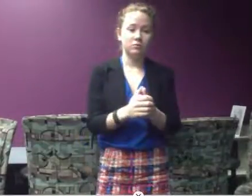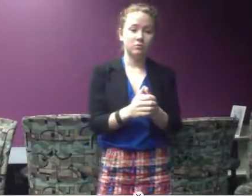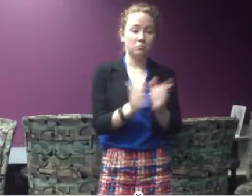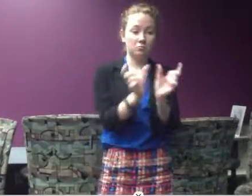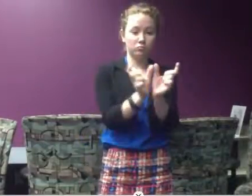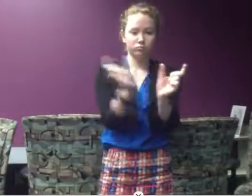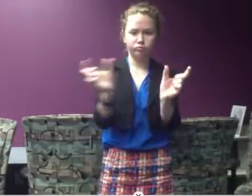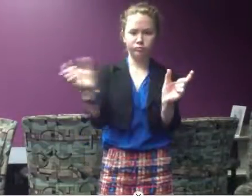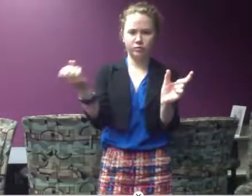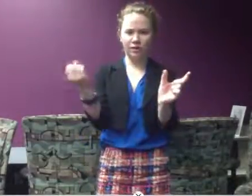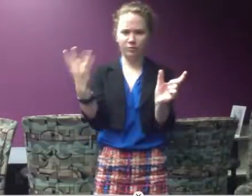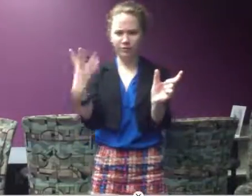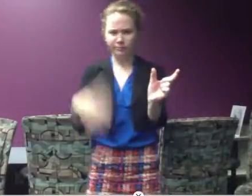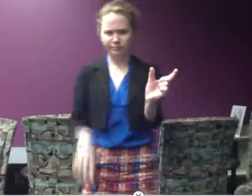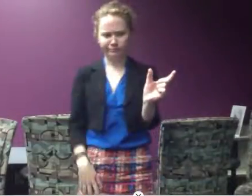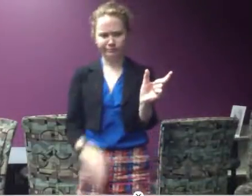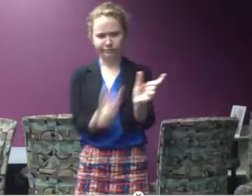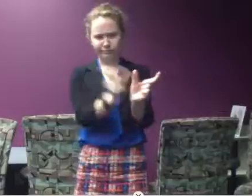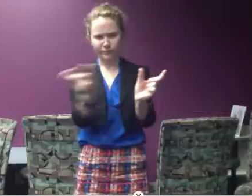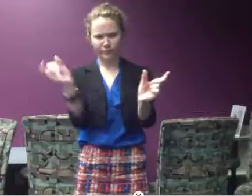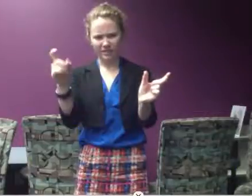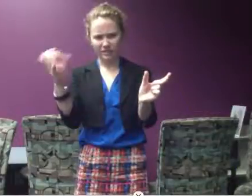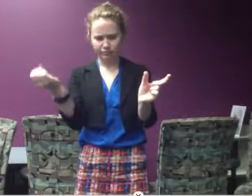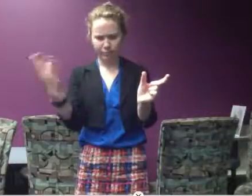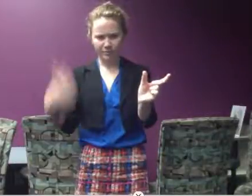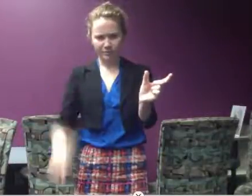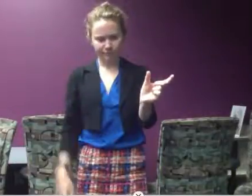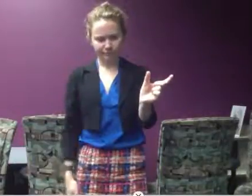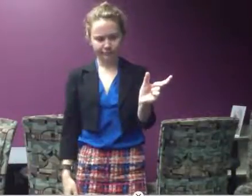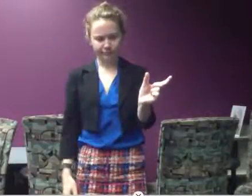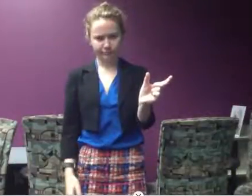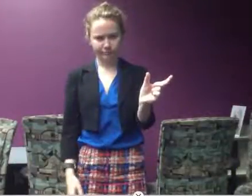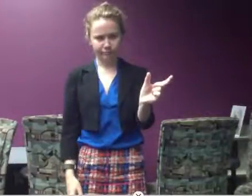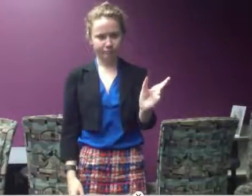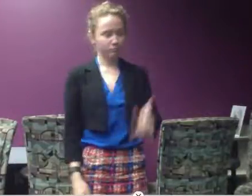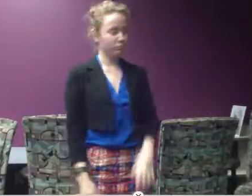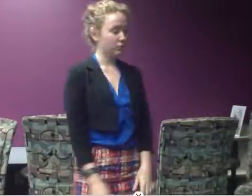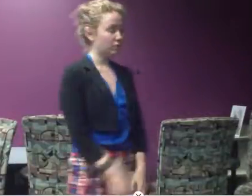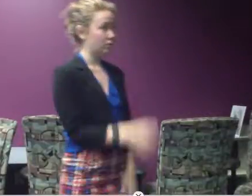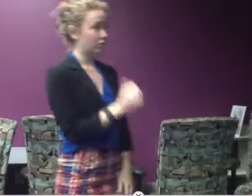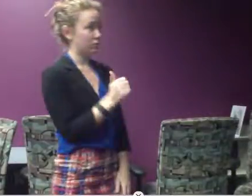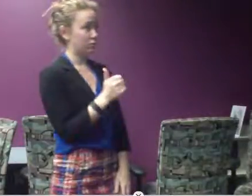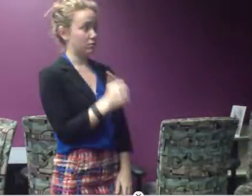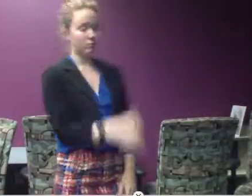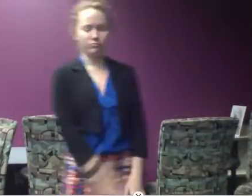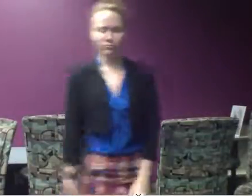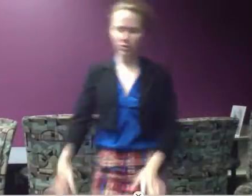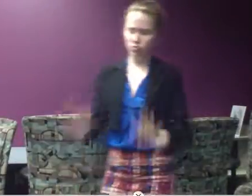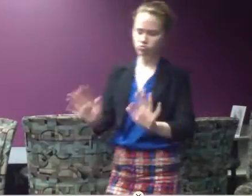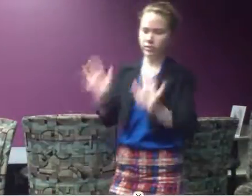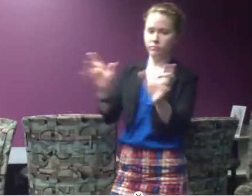So we're going to say the bottom part is, let's say, 10 inches. So how much are we going to say each segment is?